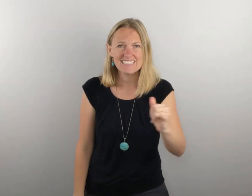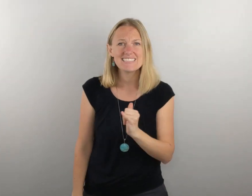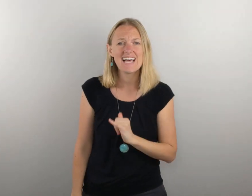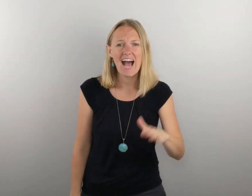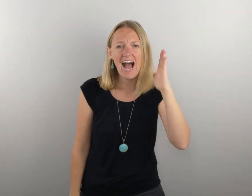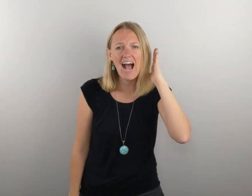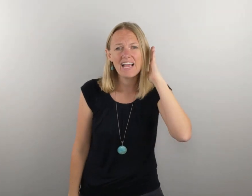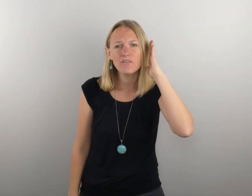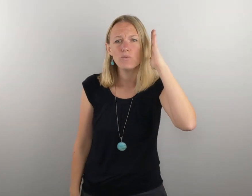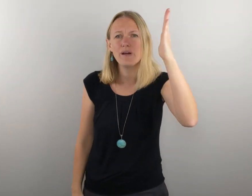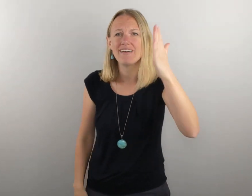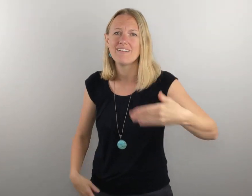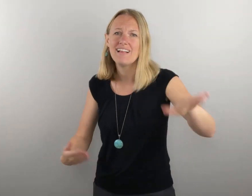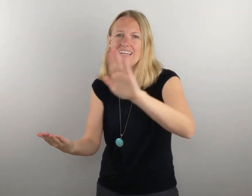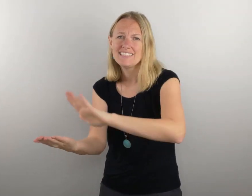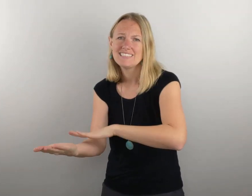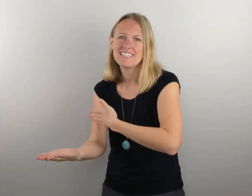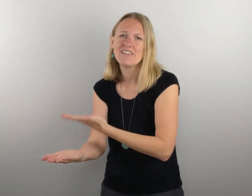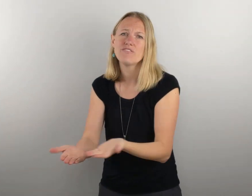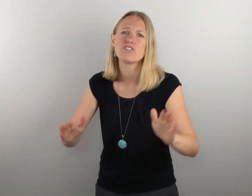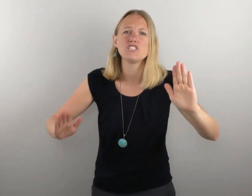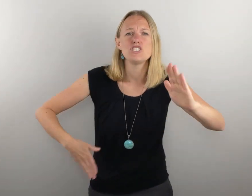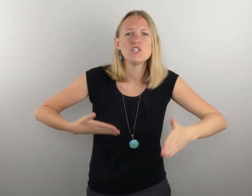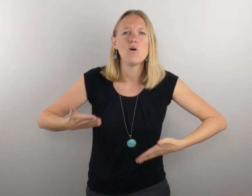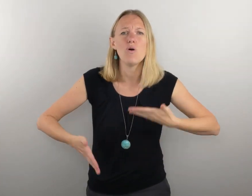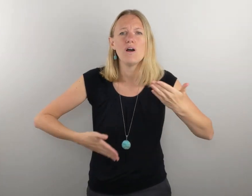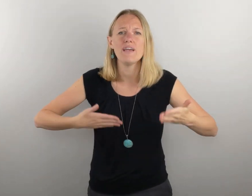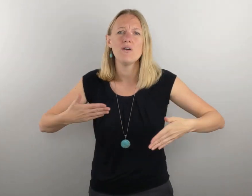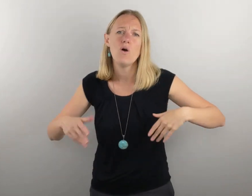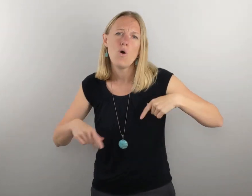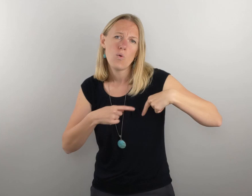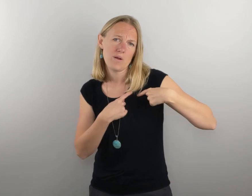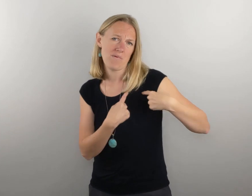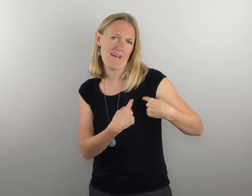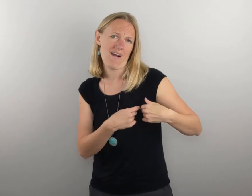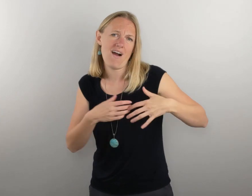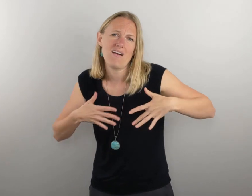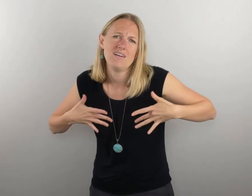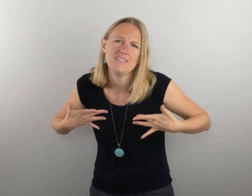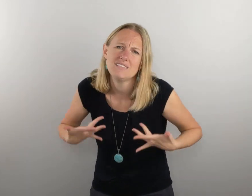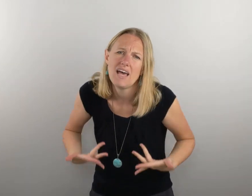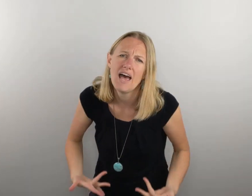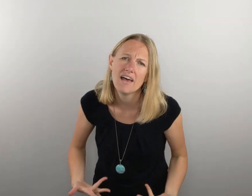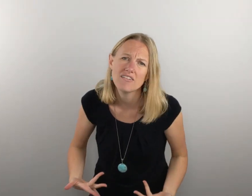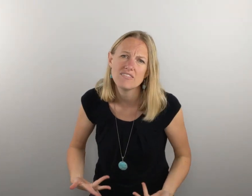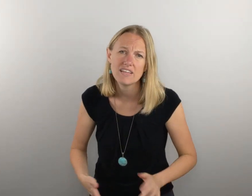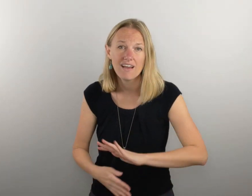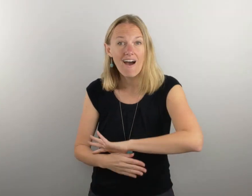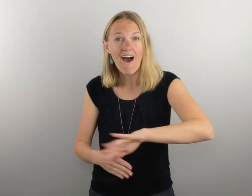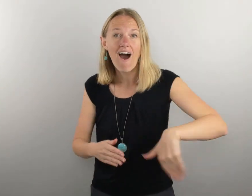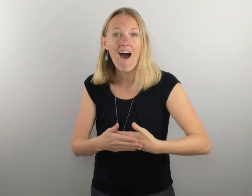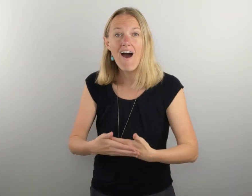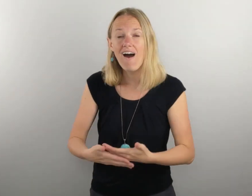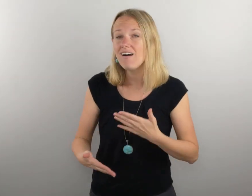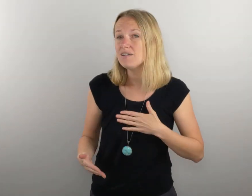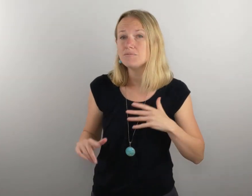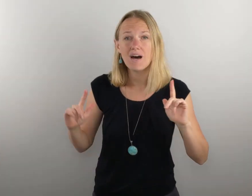Yes, I will sing for joy when my heart is heavy all